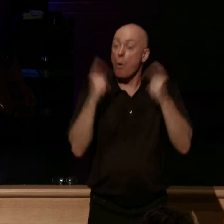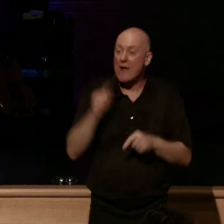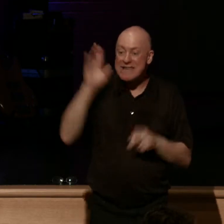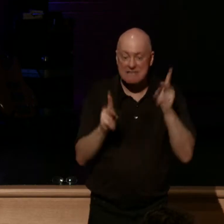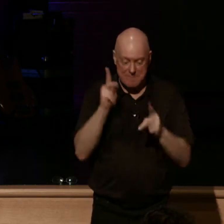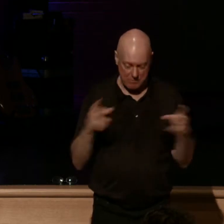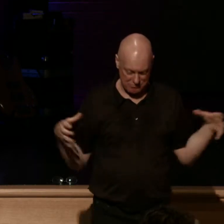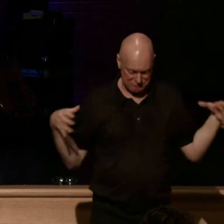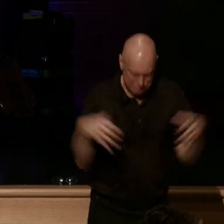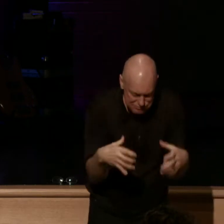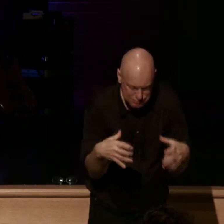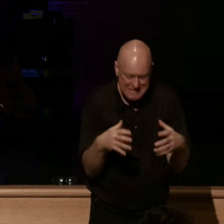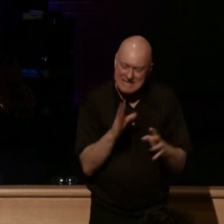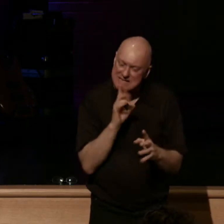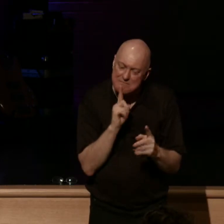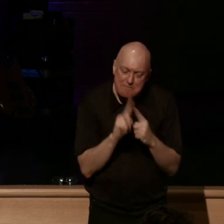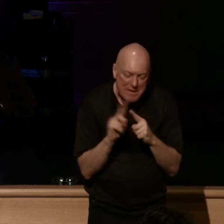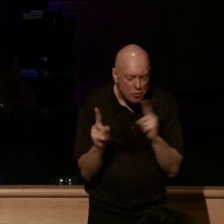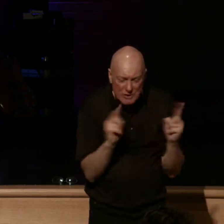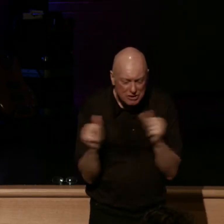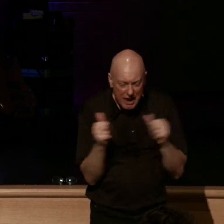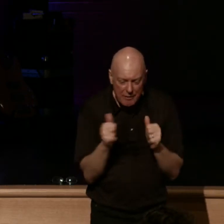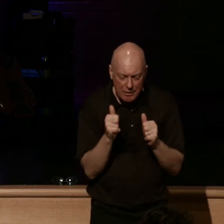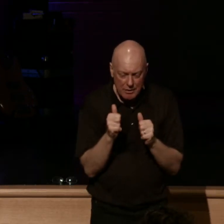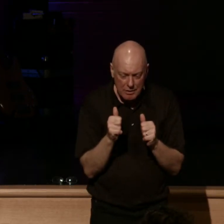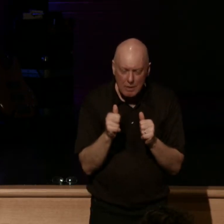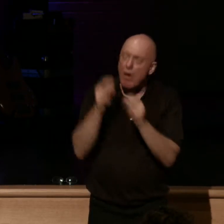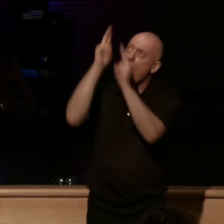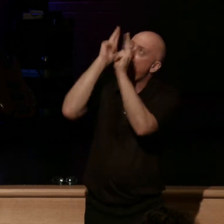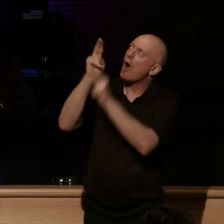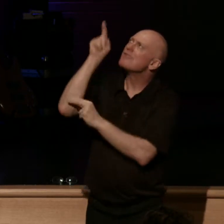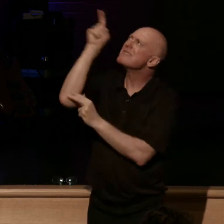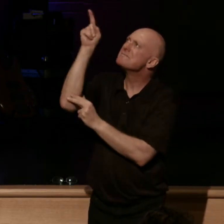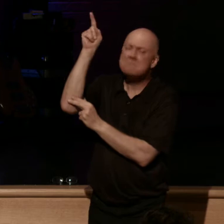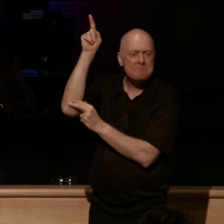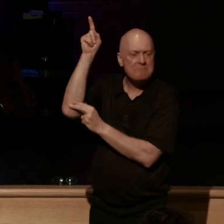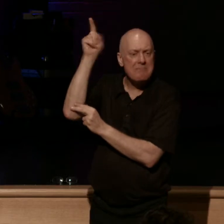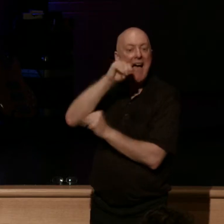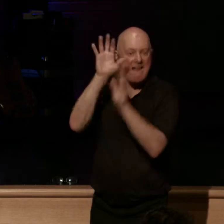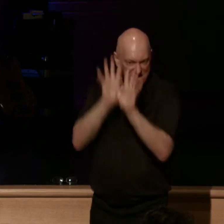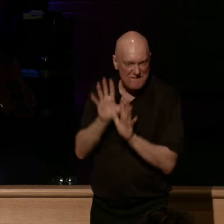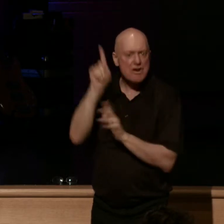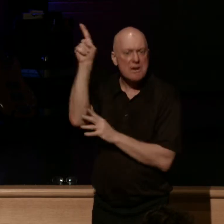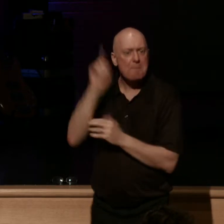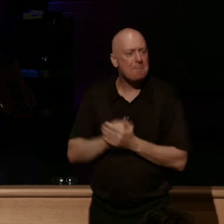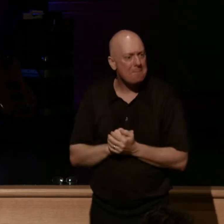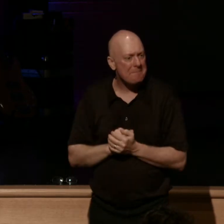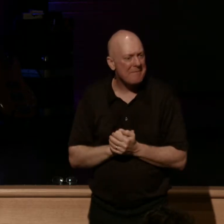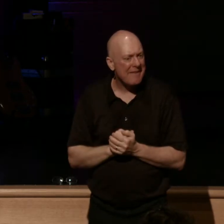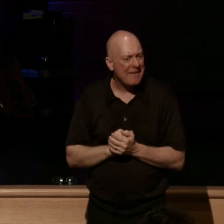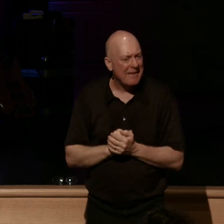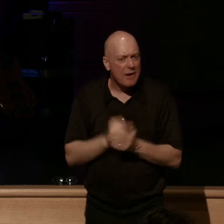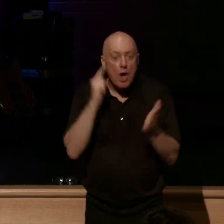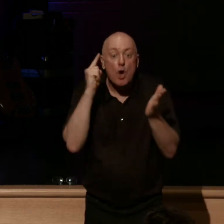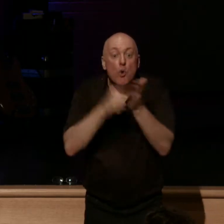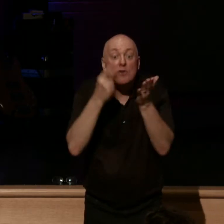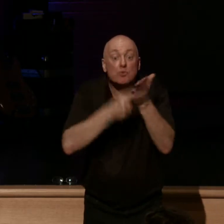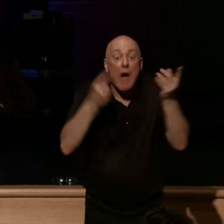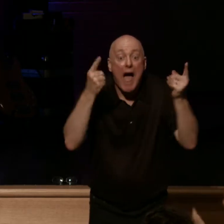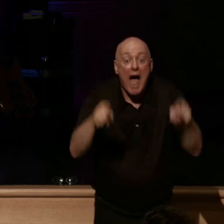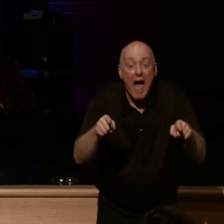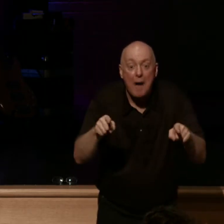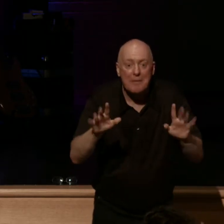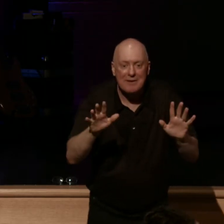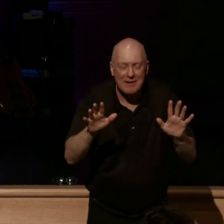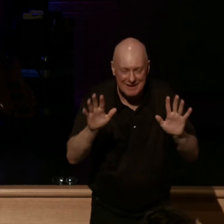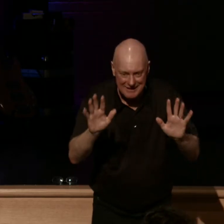people gather together, speak with one another, honor him, and fear him. Notice what happens, like what the Lord